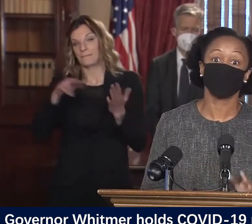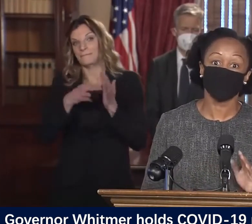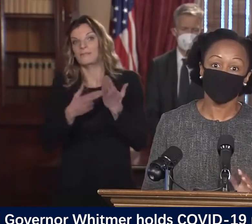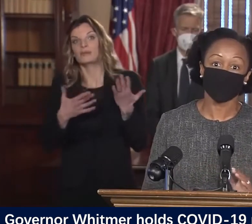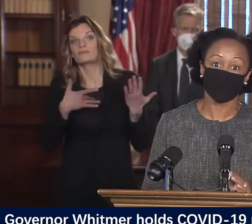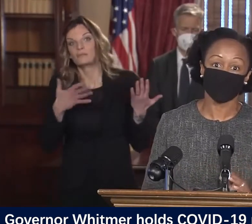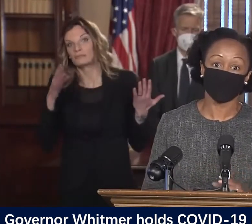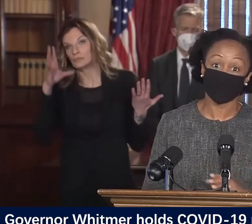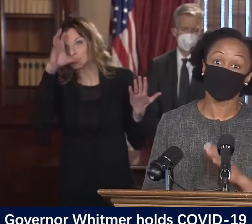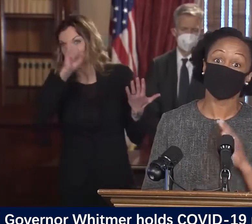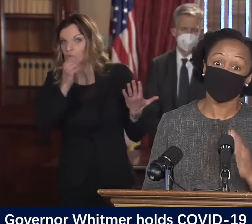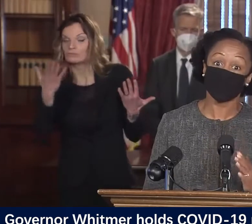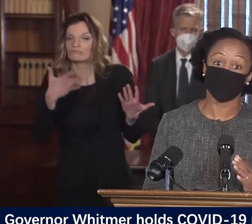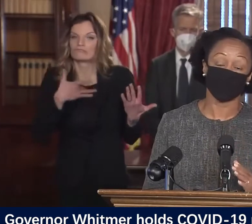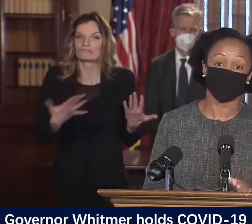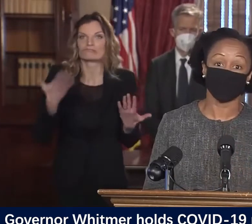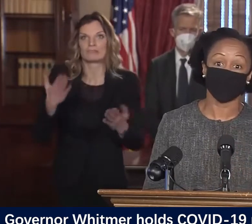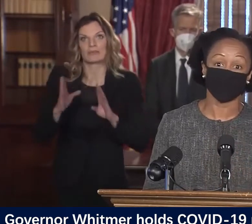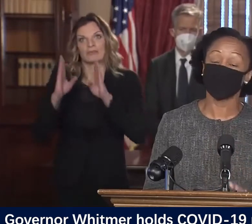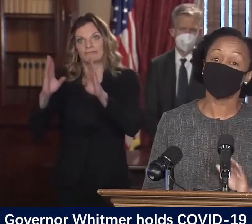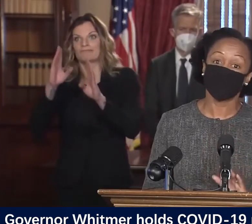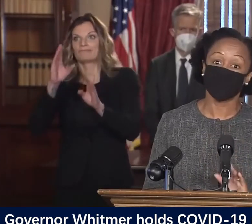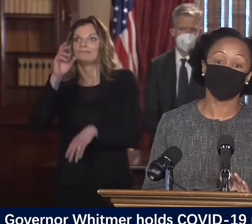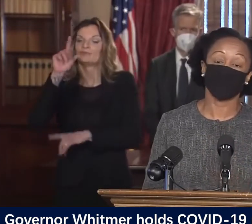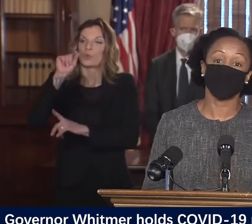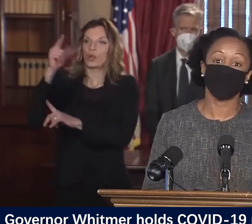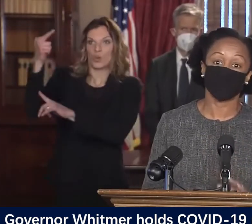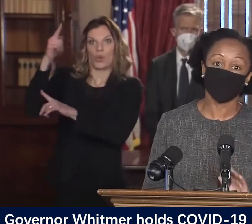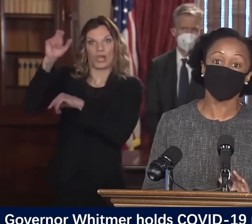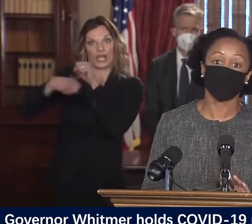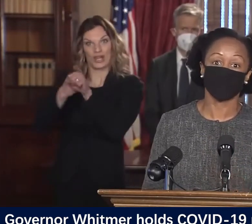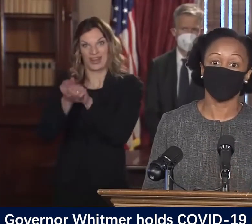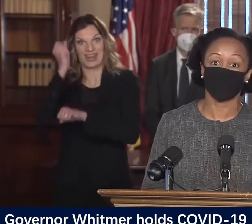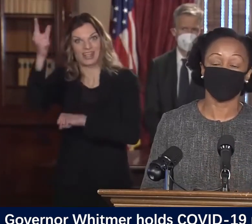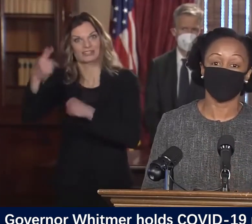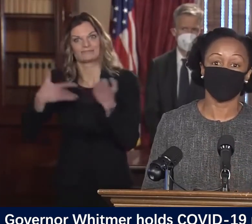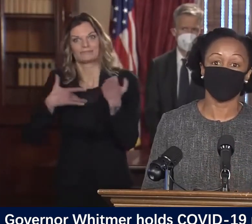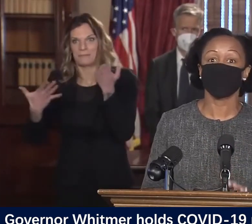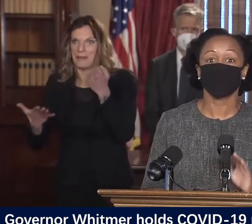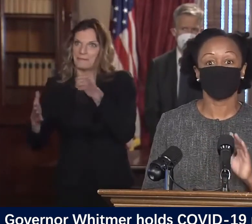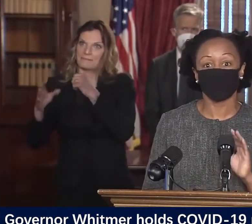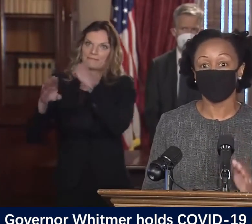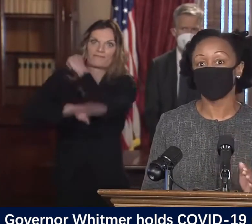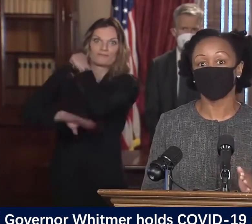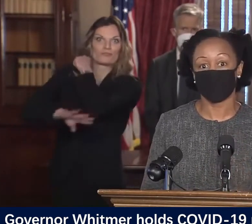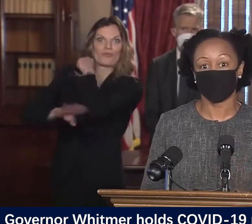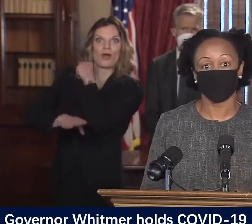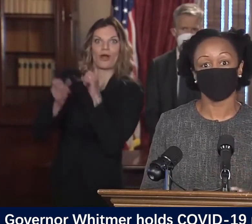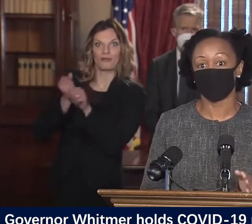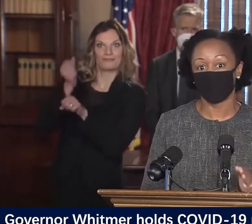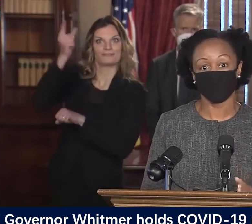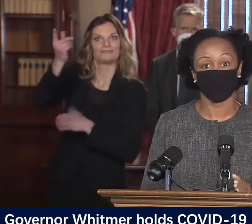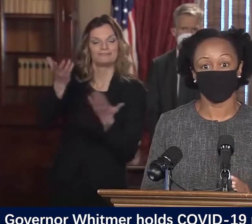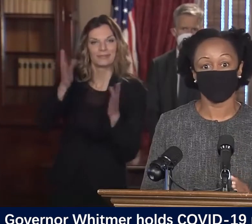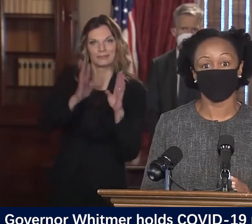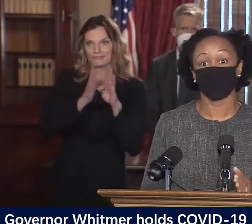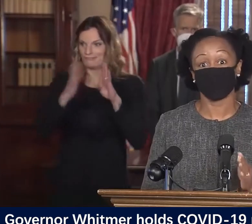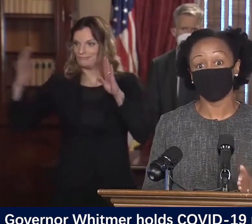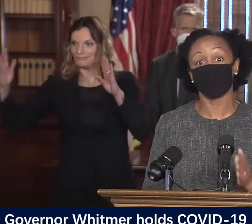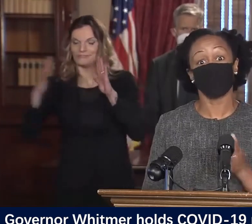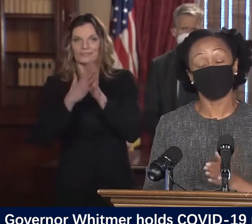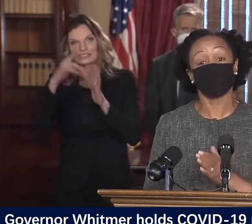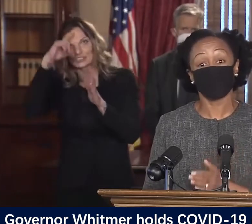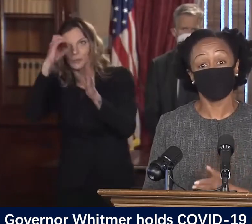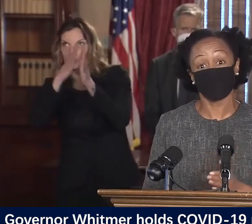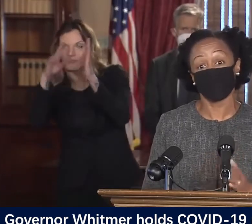before we really start seeing a significant impact. But let me tell you, there's two things people can know. Just wear your mask, wash your hands, and